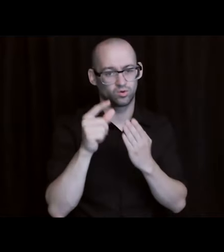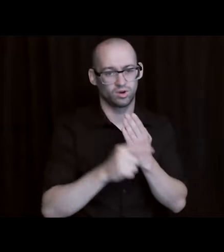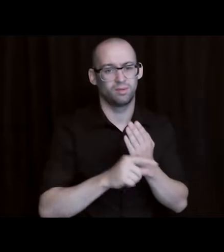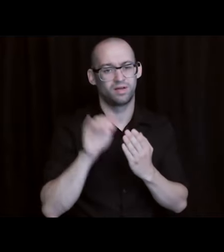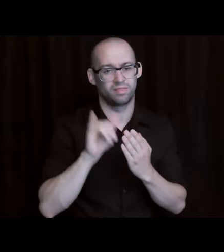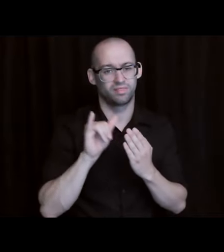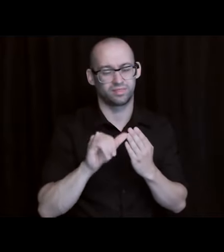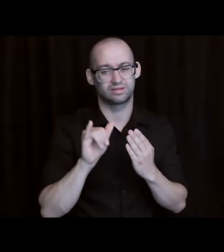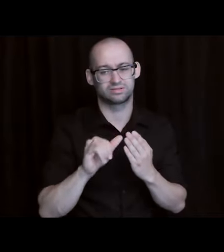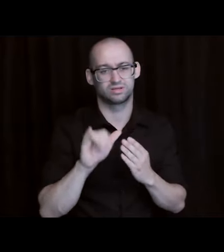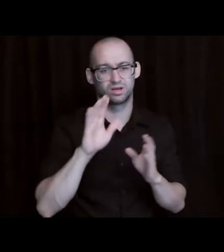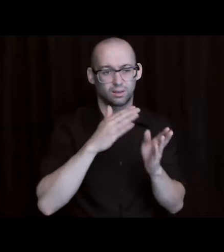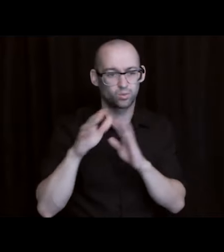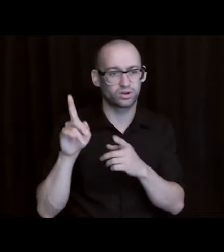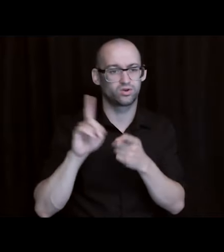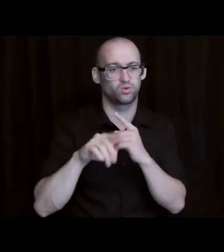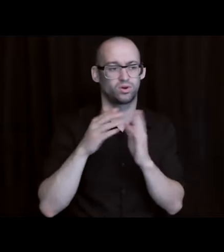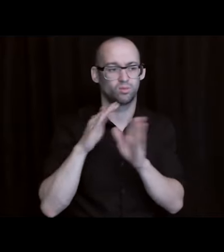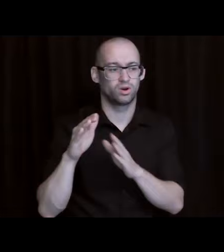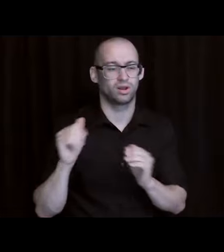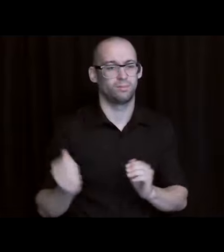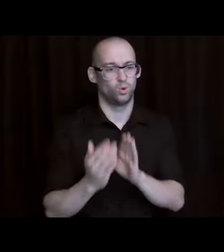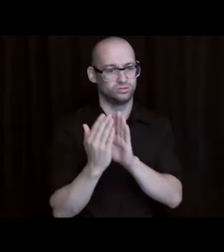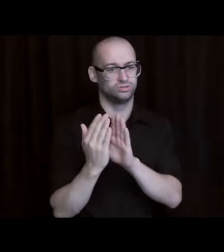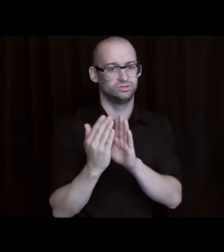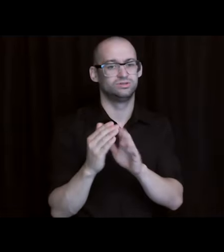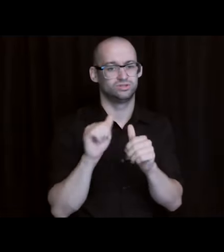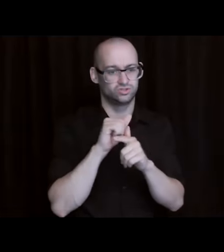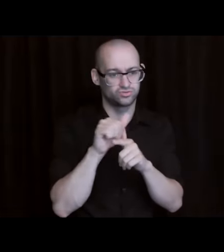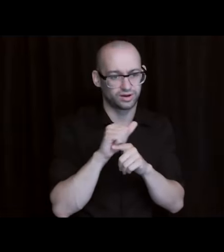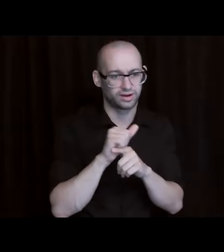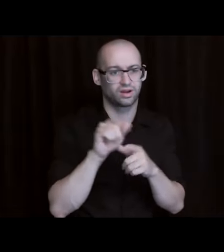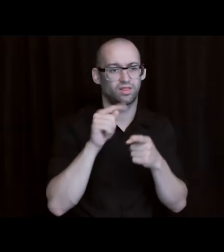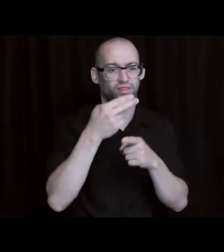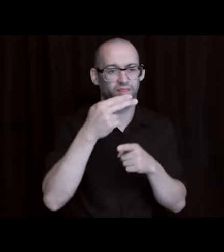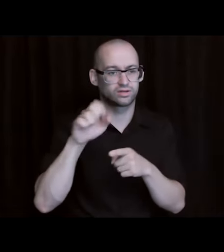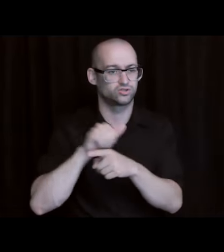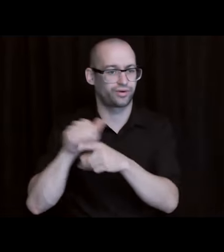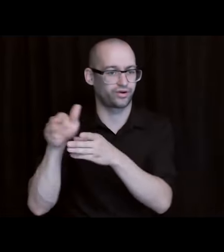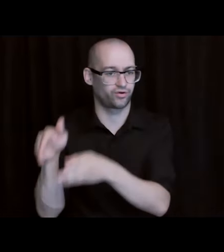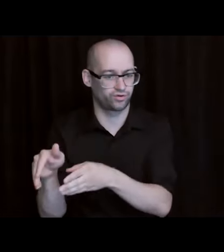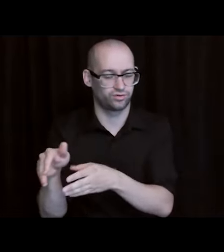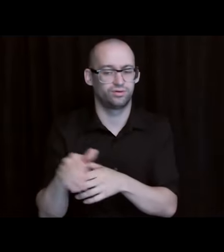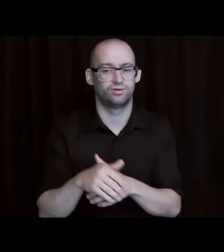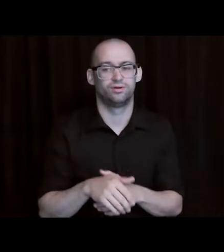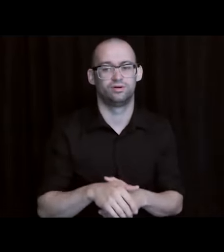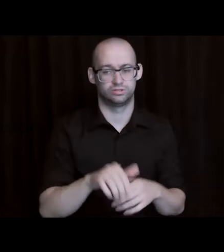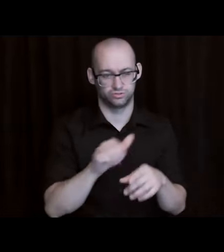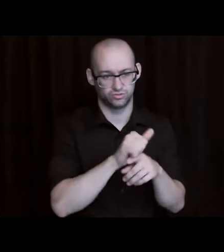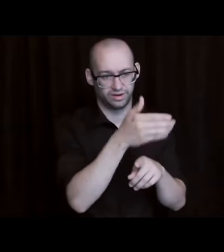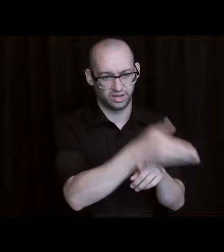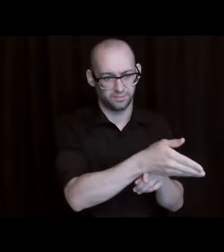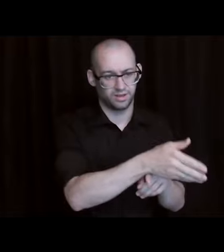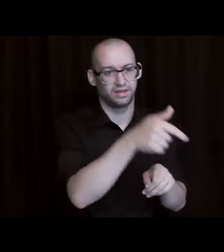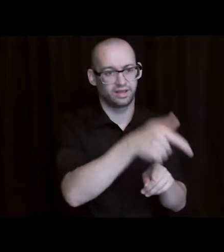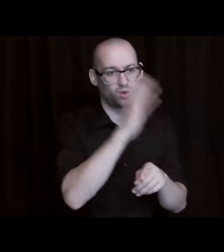Back's community-to-community approach. It's kind of train-the-trainee type of approach as well. The digital literacy that provides customized support